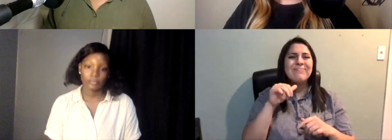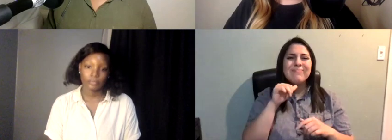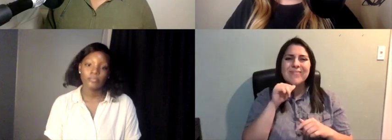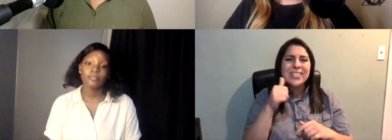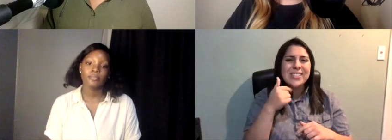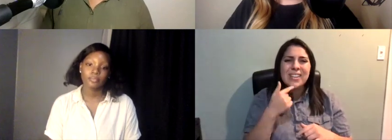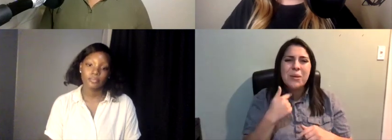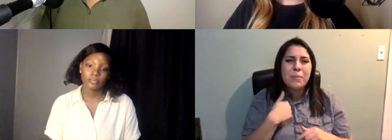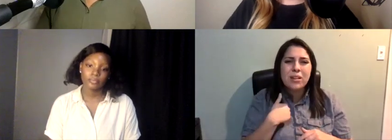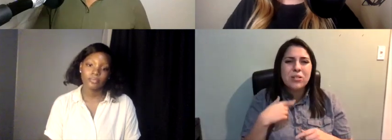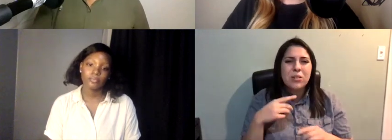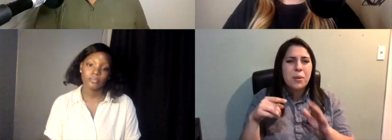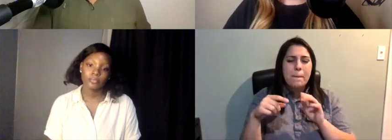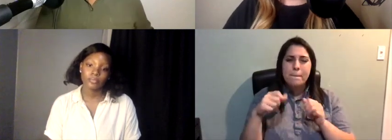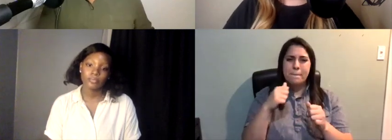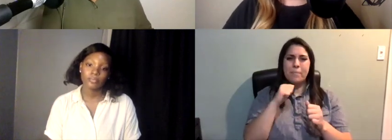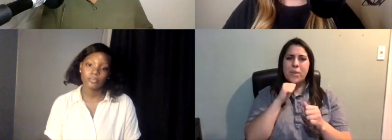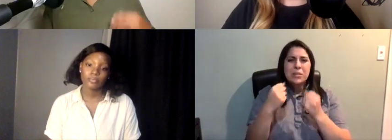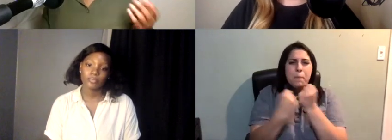know,